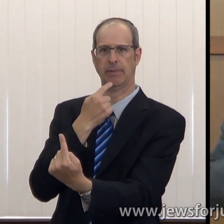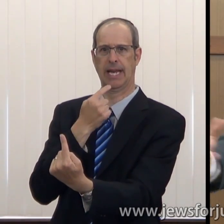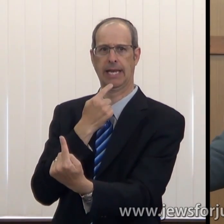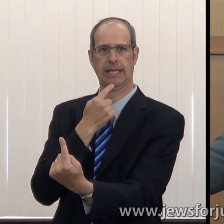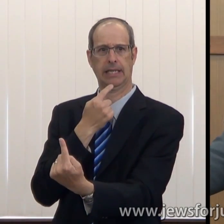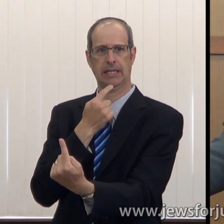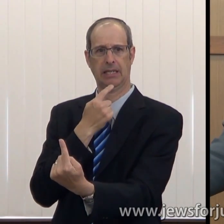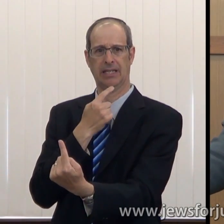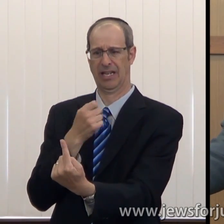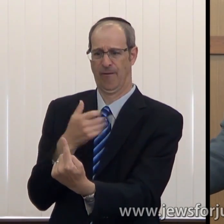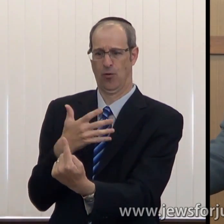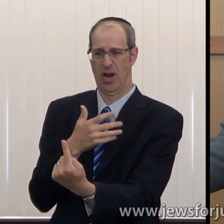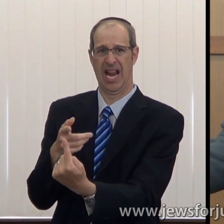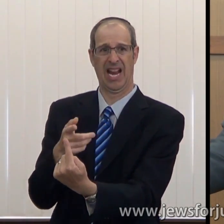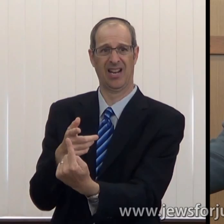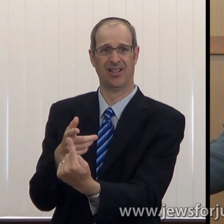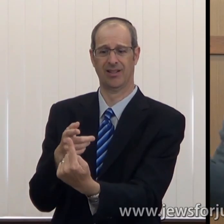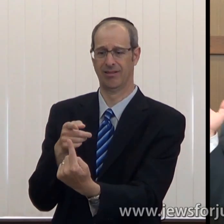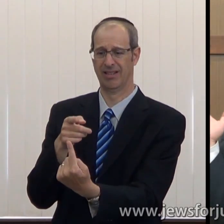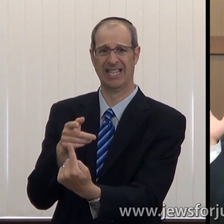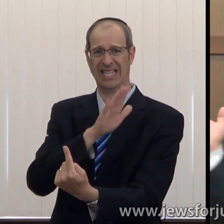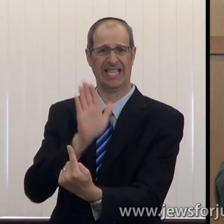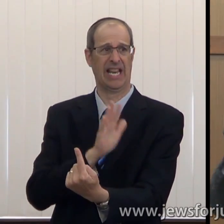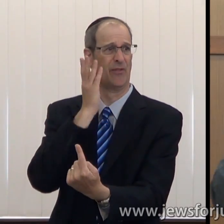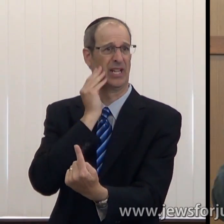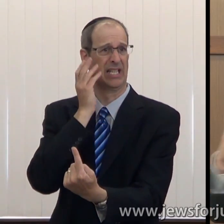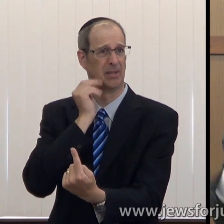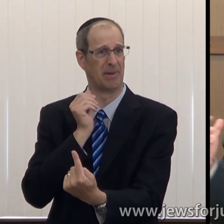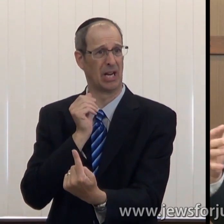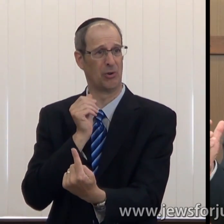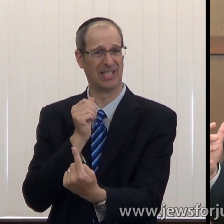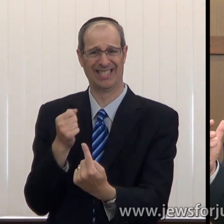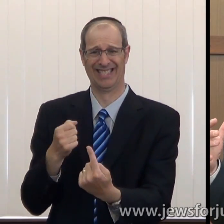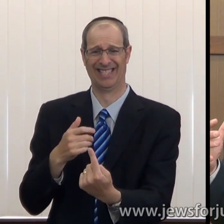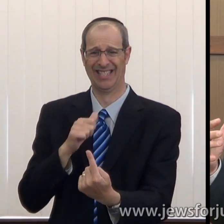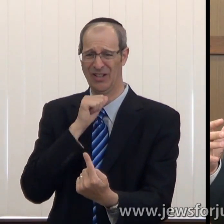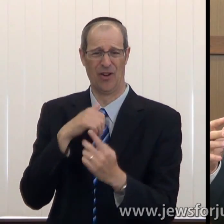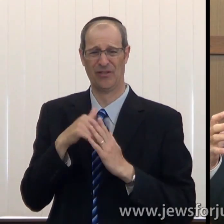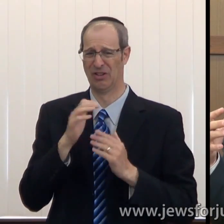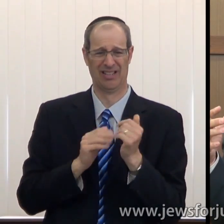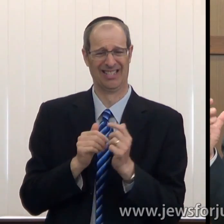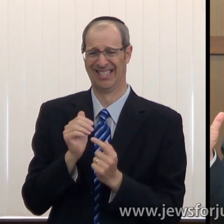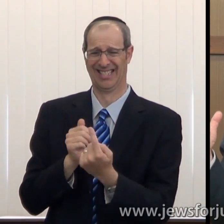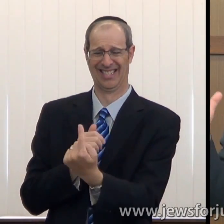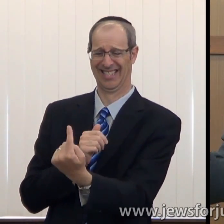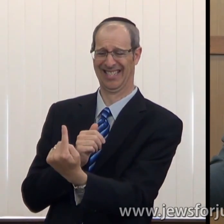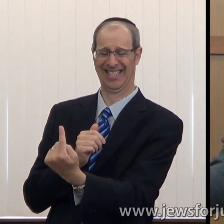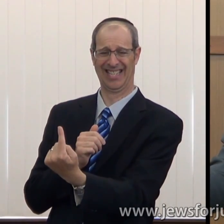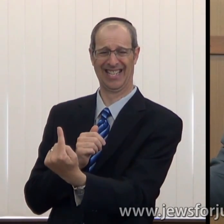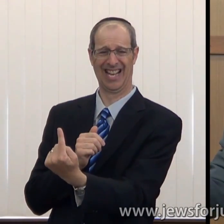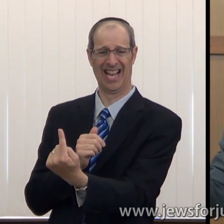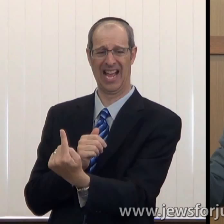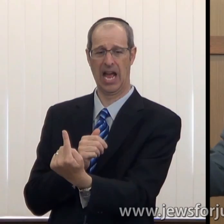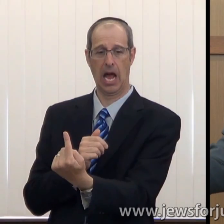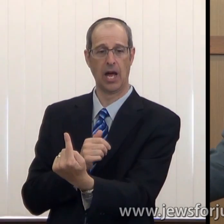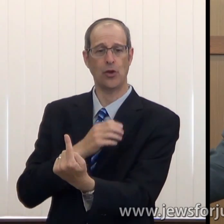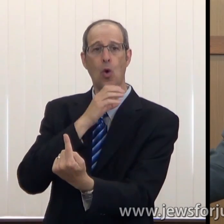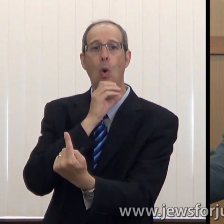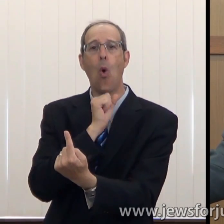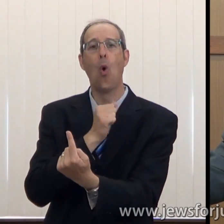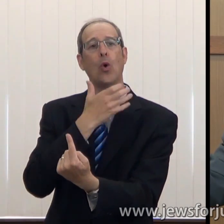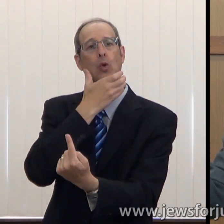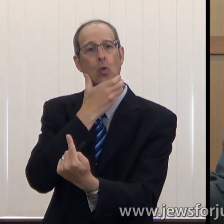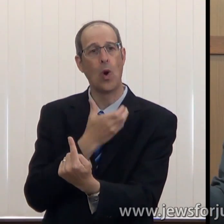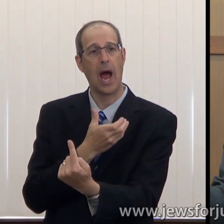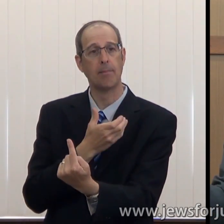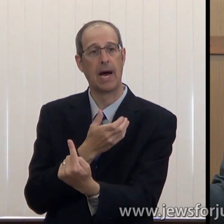I never was together with a dead body before. It's scary. It doesn't feel good. And here this old rabbi who is about to